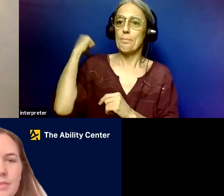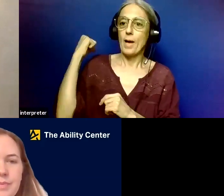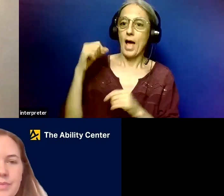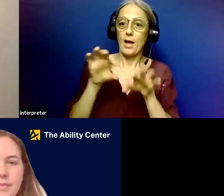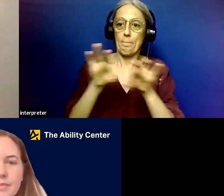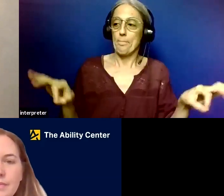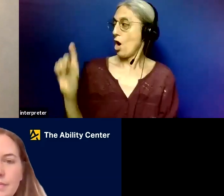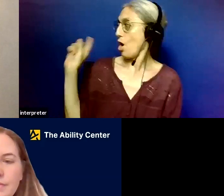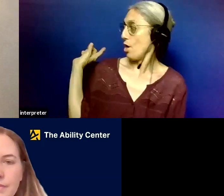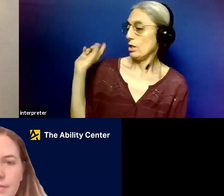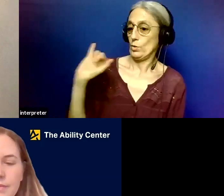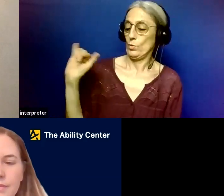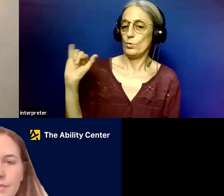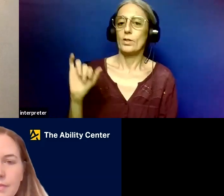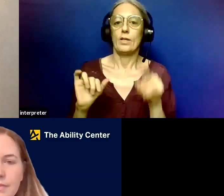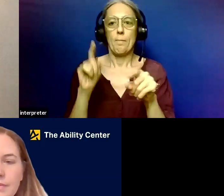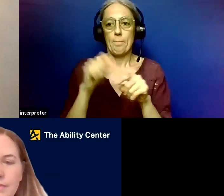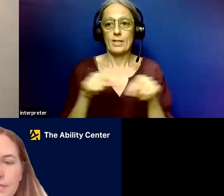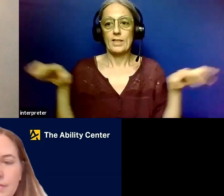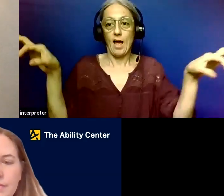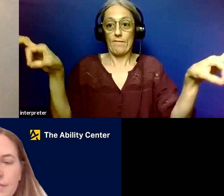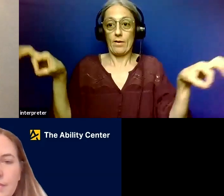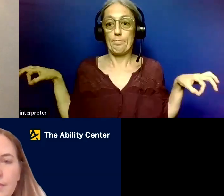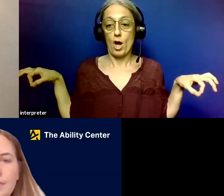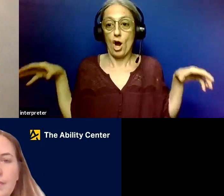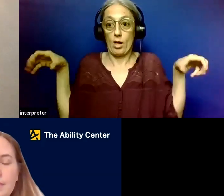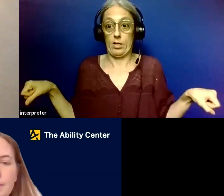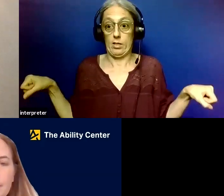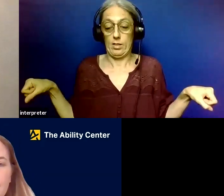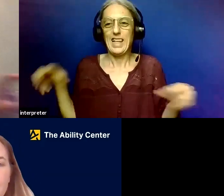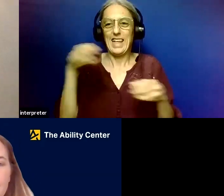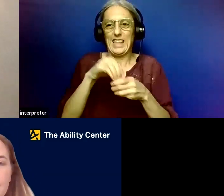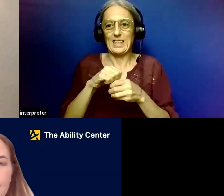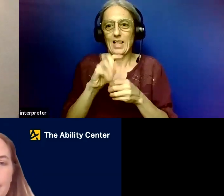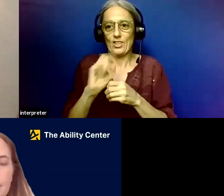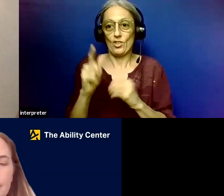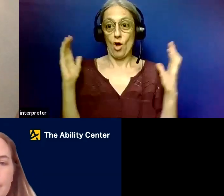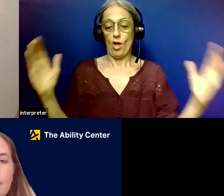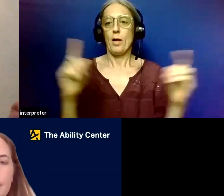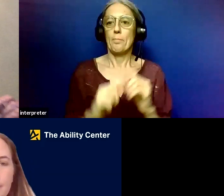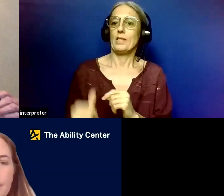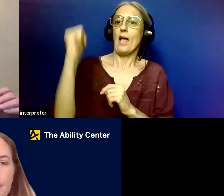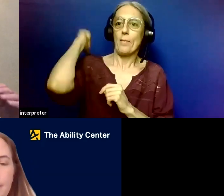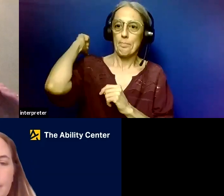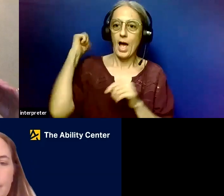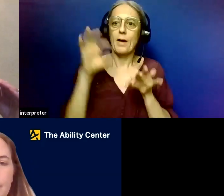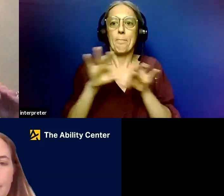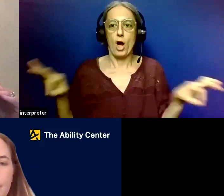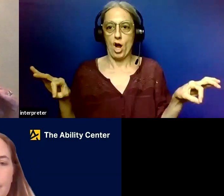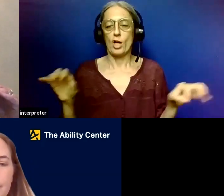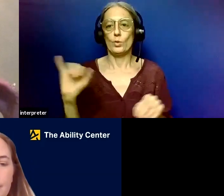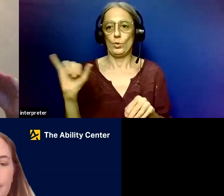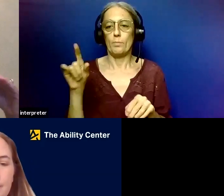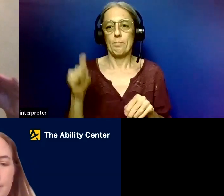have a side grab bars and a bar on the back, and there cannot